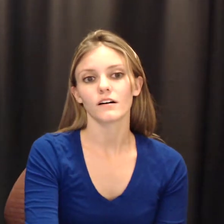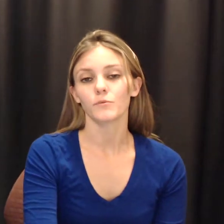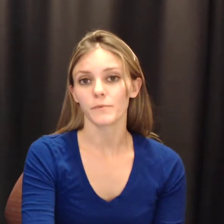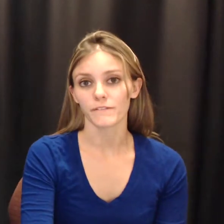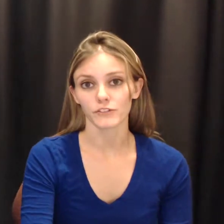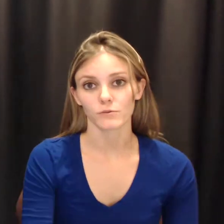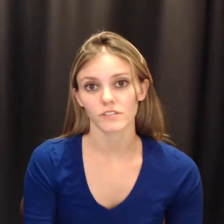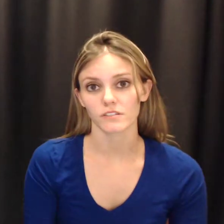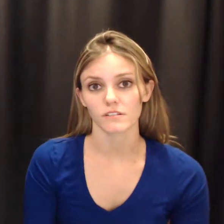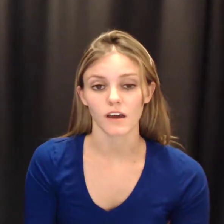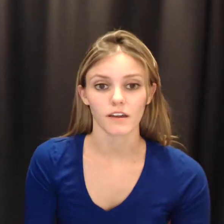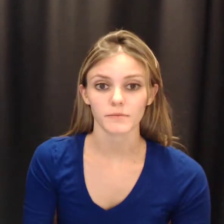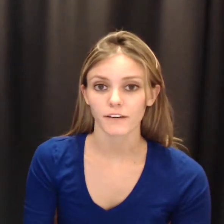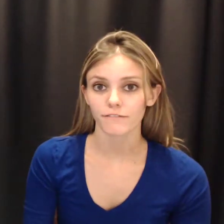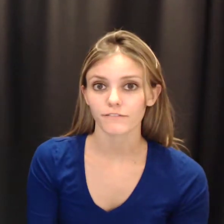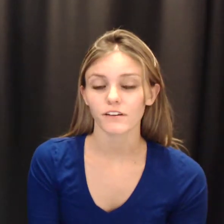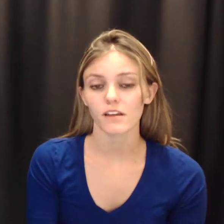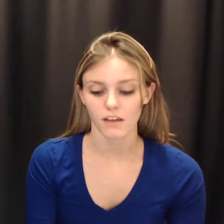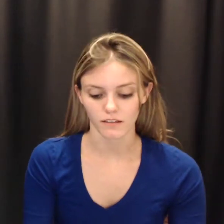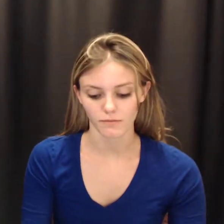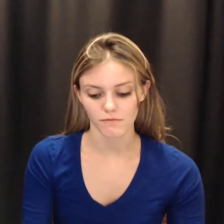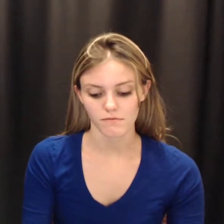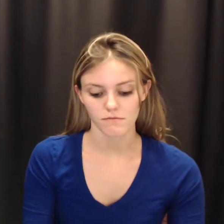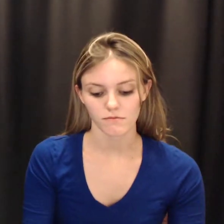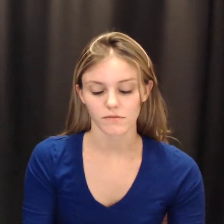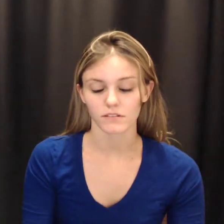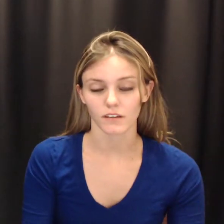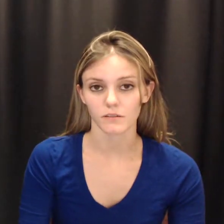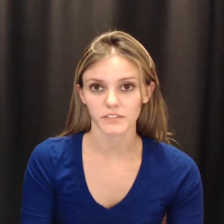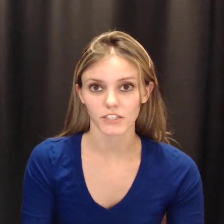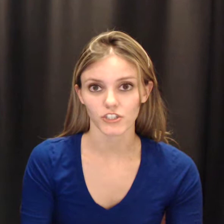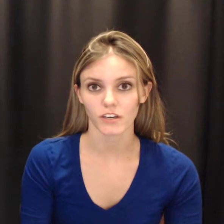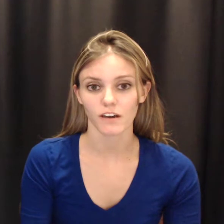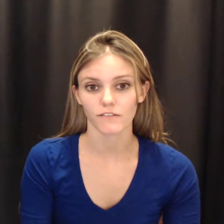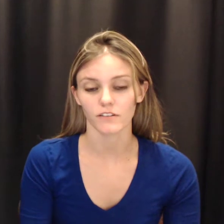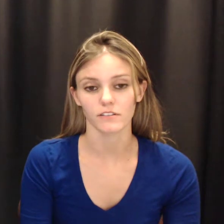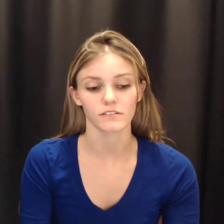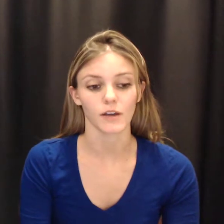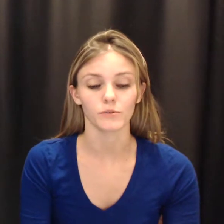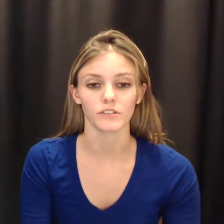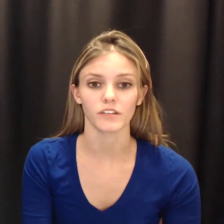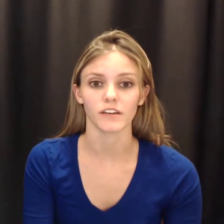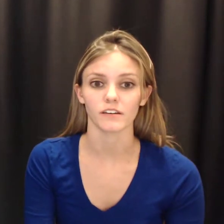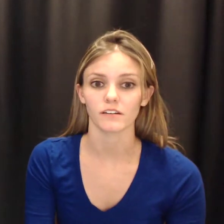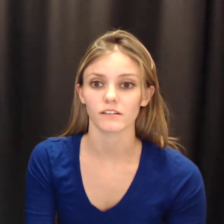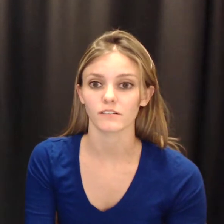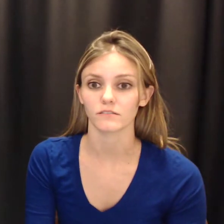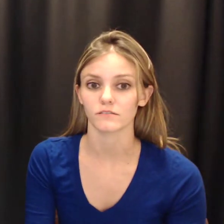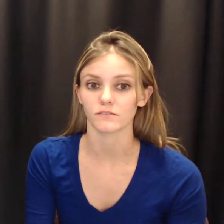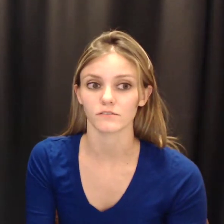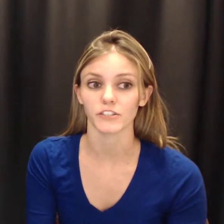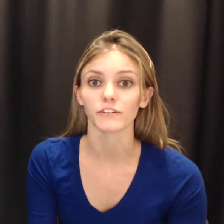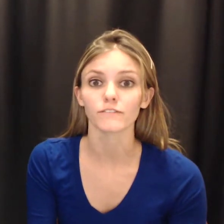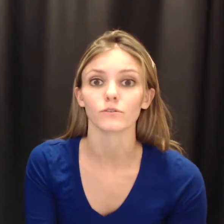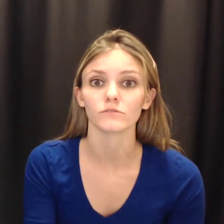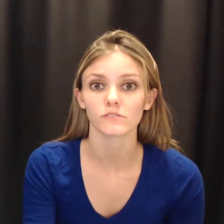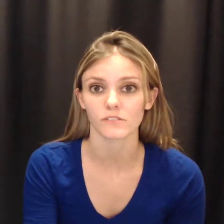Well, my first one is I am deaf, and the second limitation I have is I would need a hearing phones. I